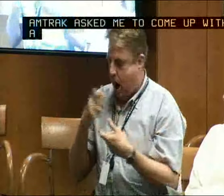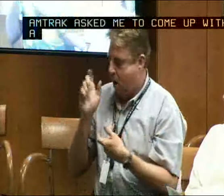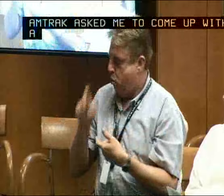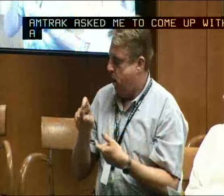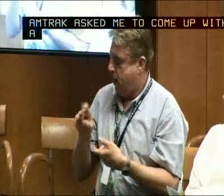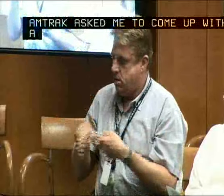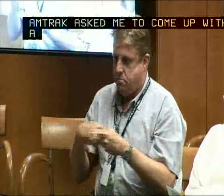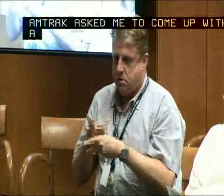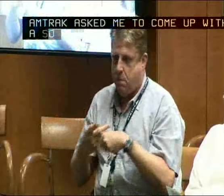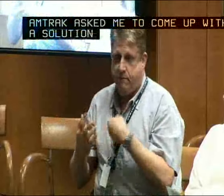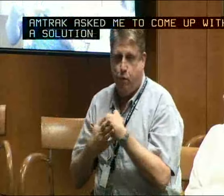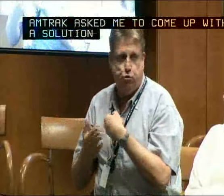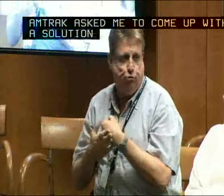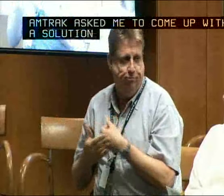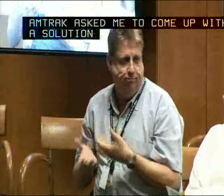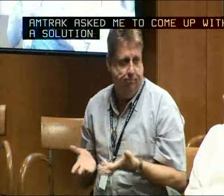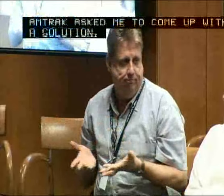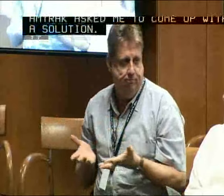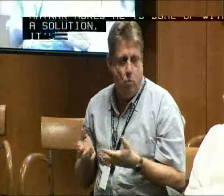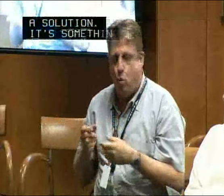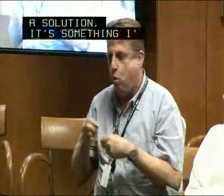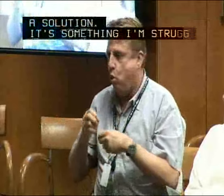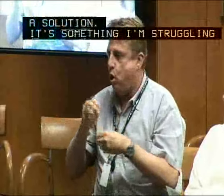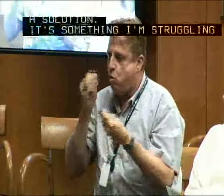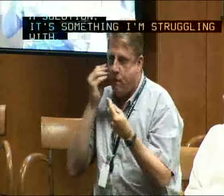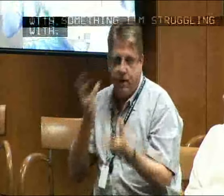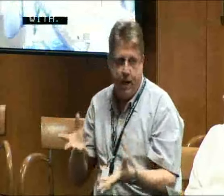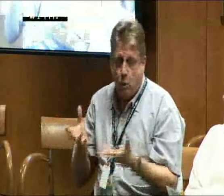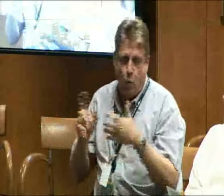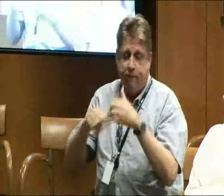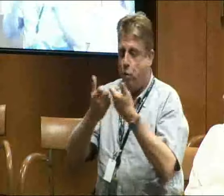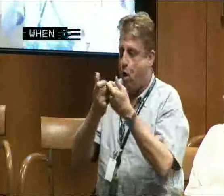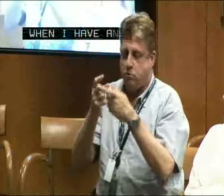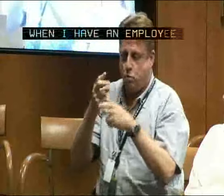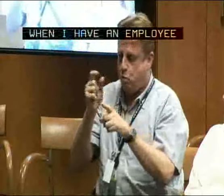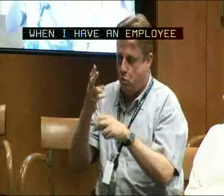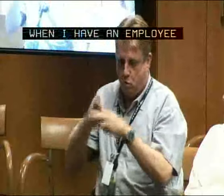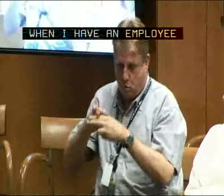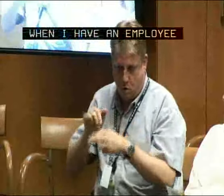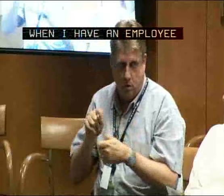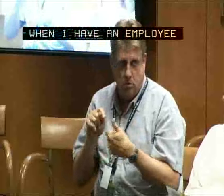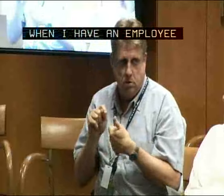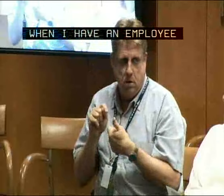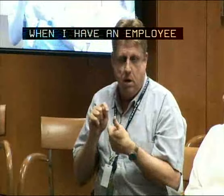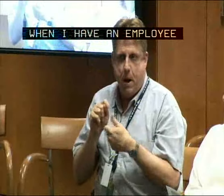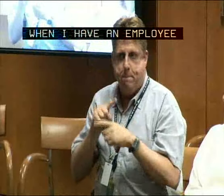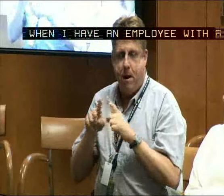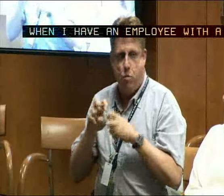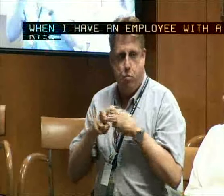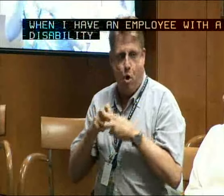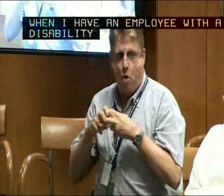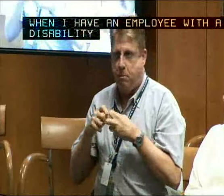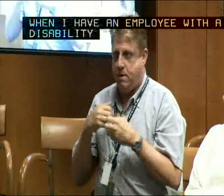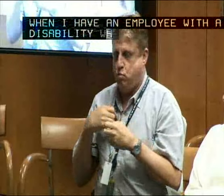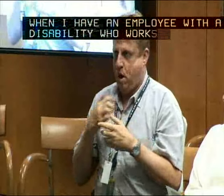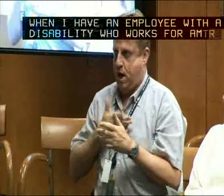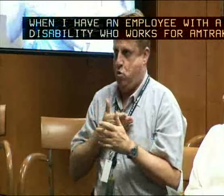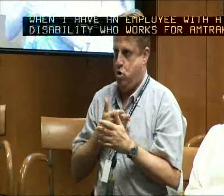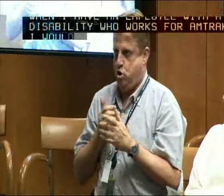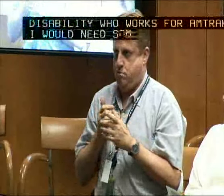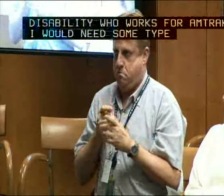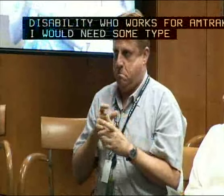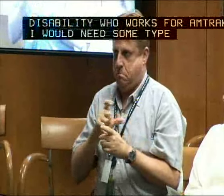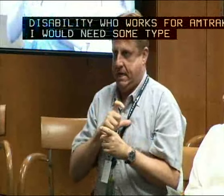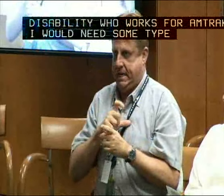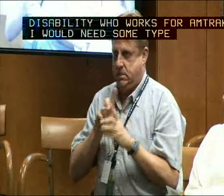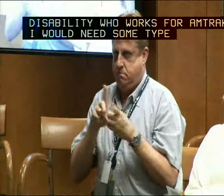works for Amtrak, I would need some type of alert system or notification or whichever you'd like to call it. However, the